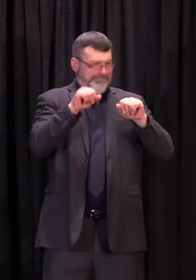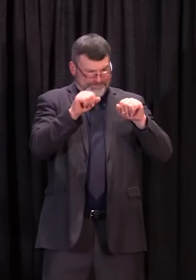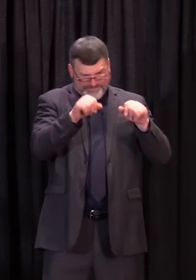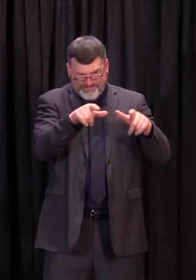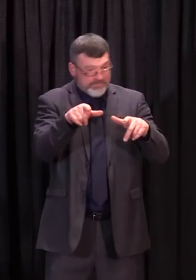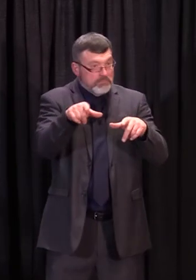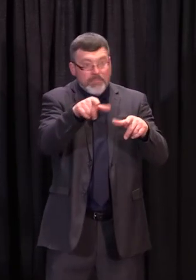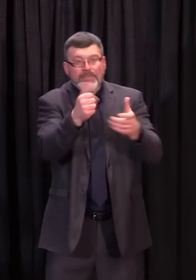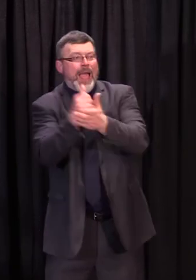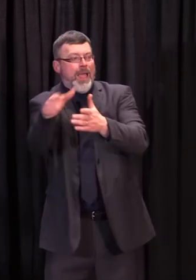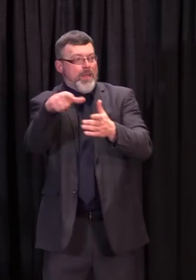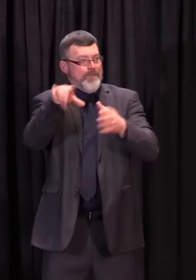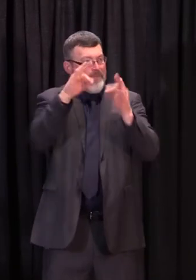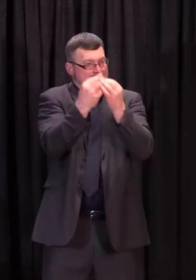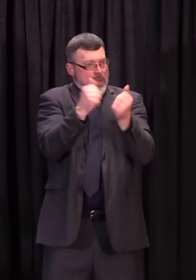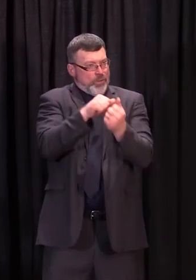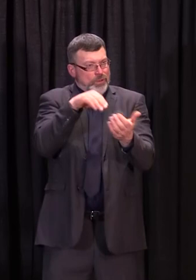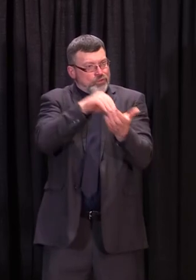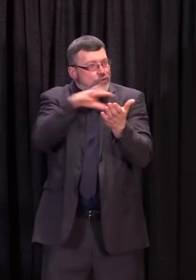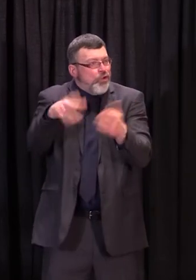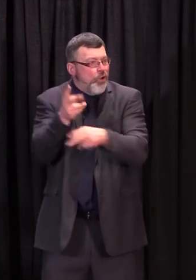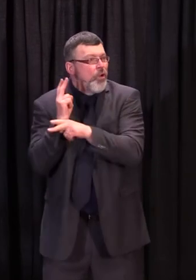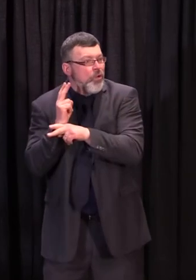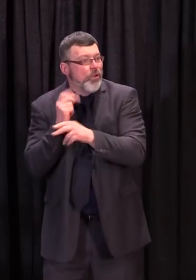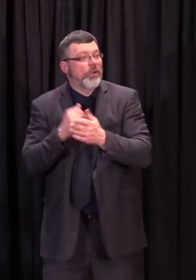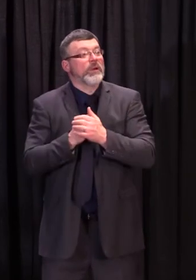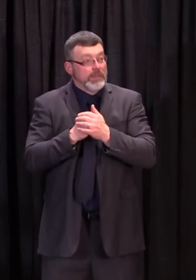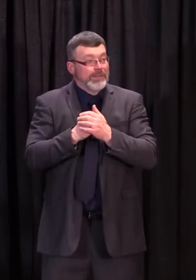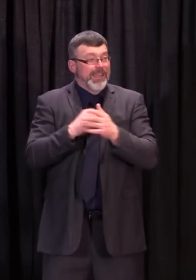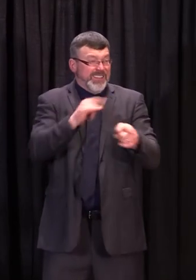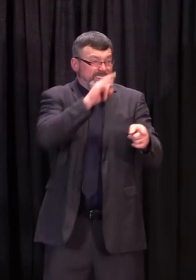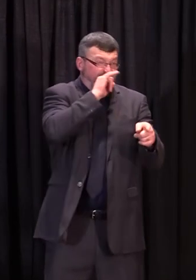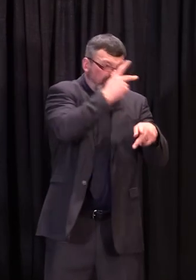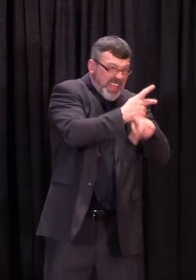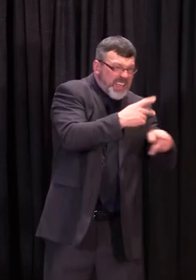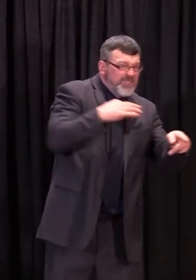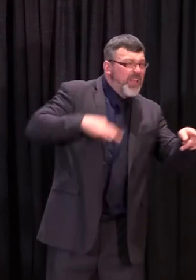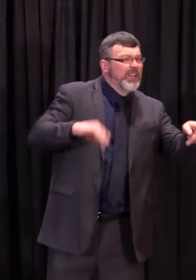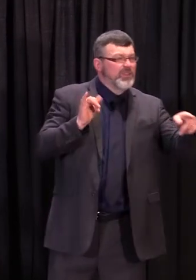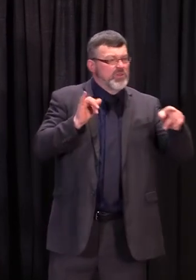an increase in the child and dependent care credit.